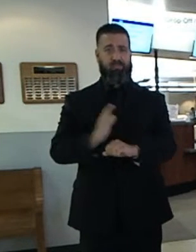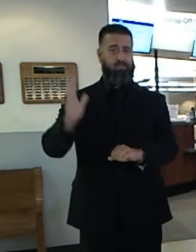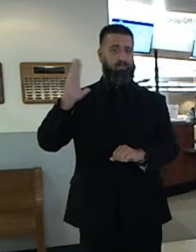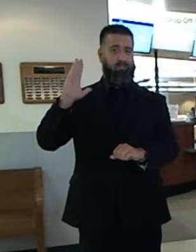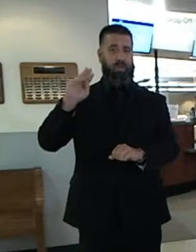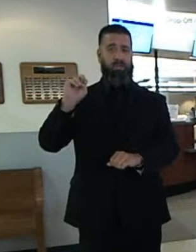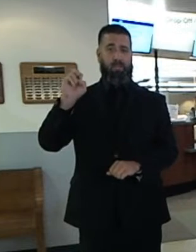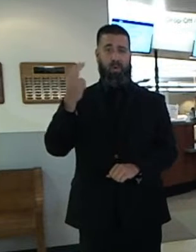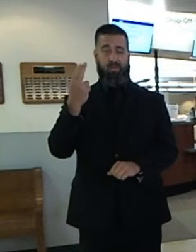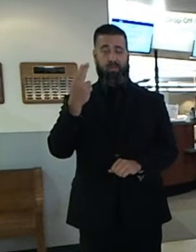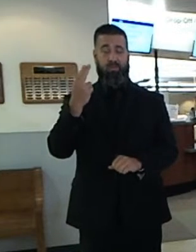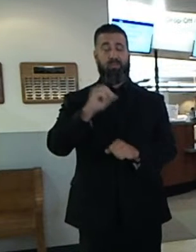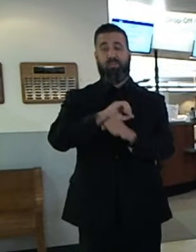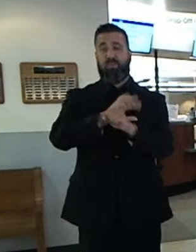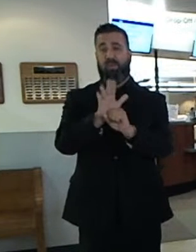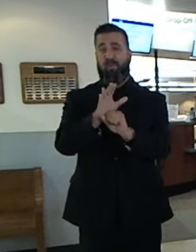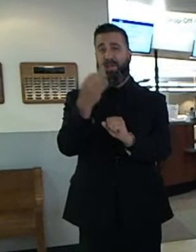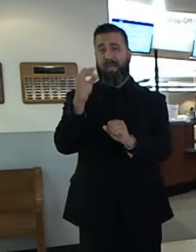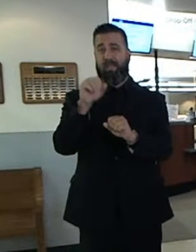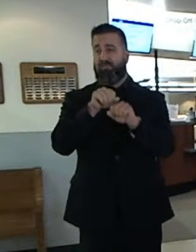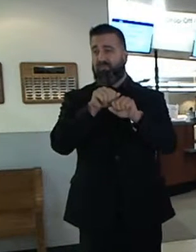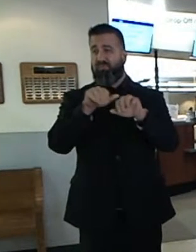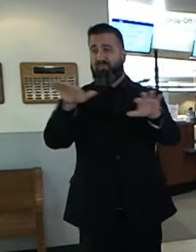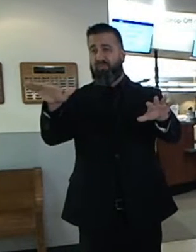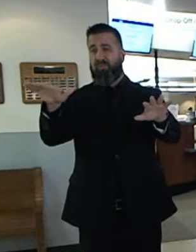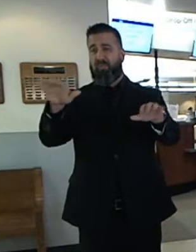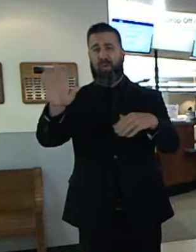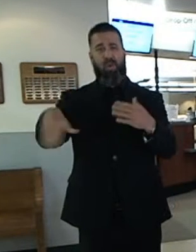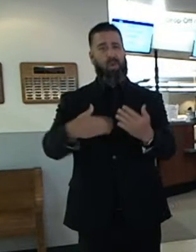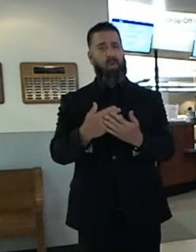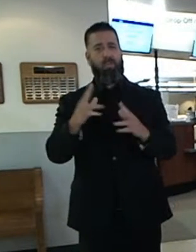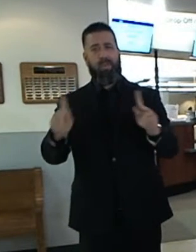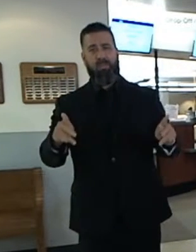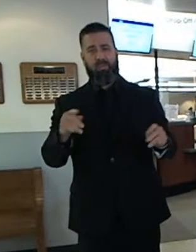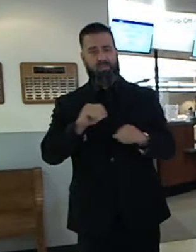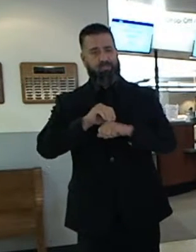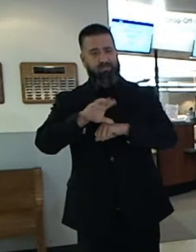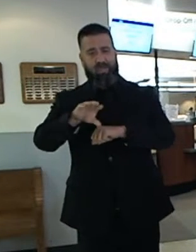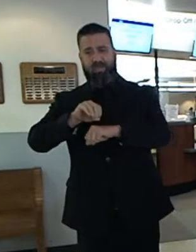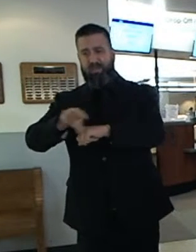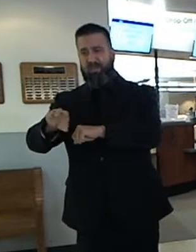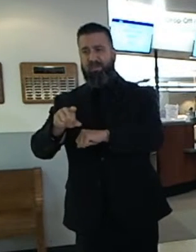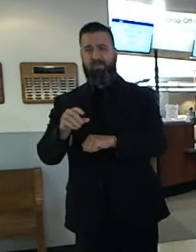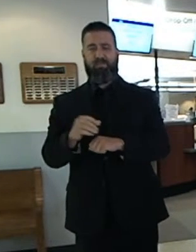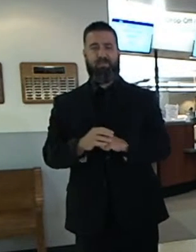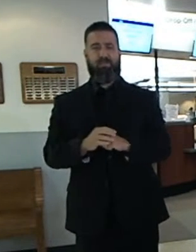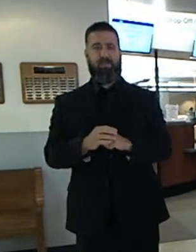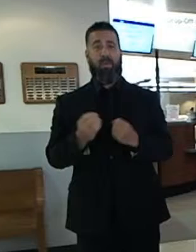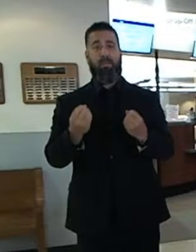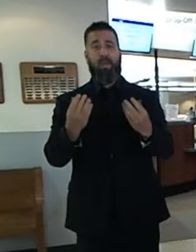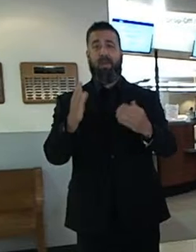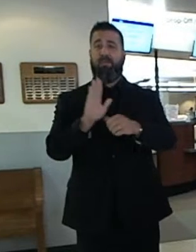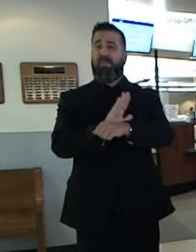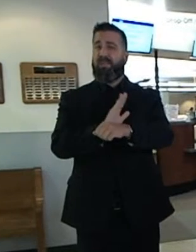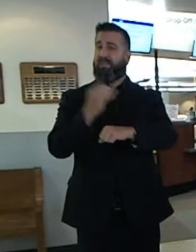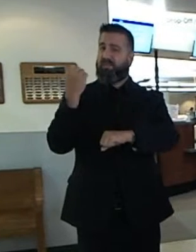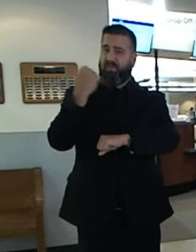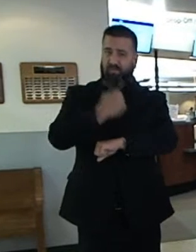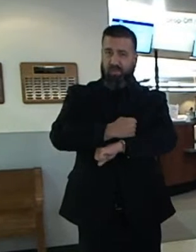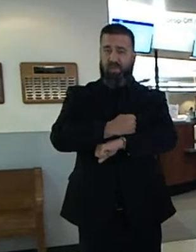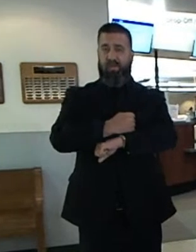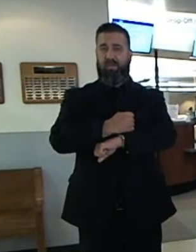March, all of us were affected in one way or another. Many businesses closed. Others were forced